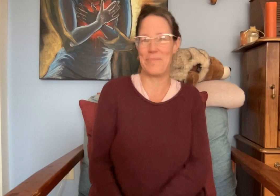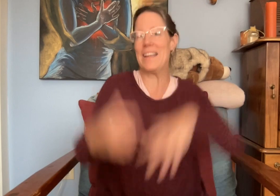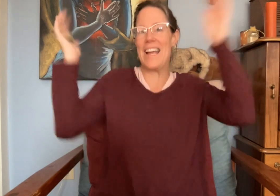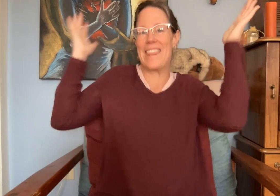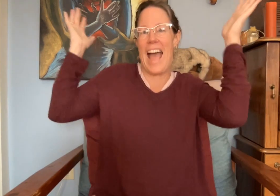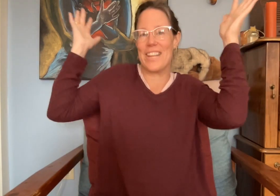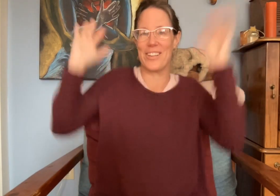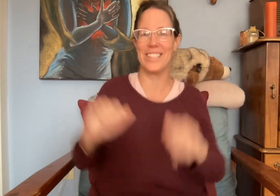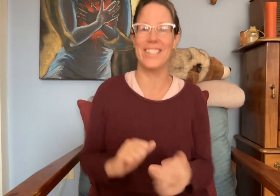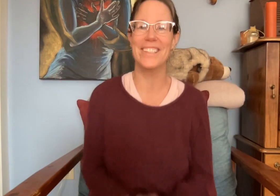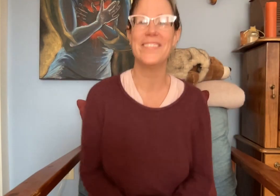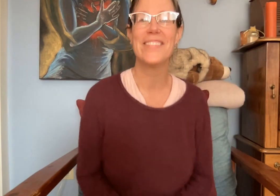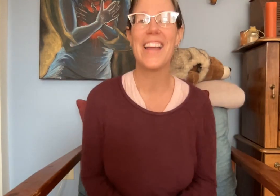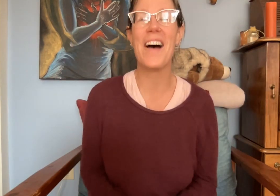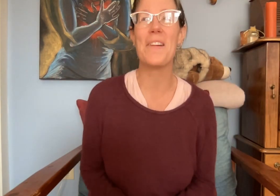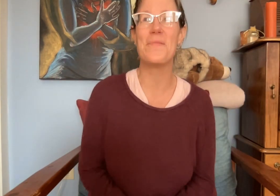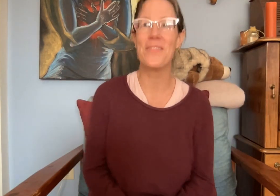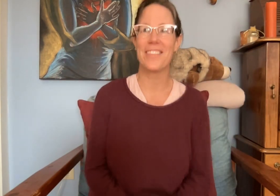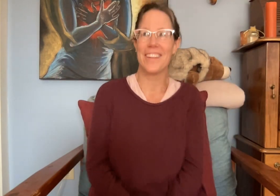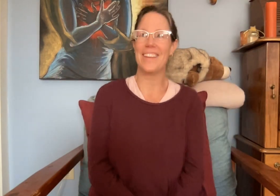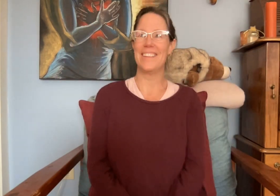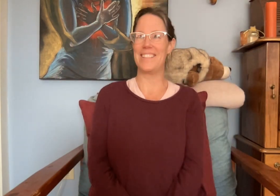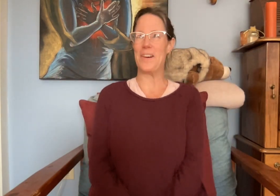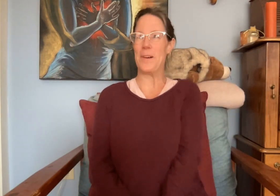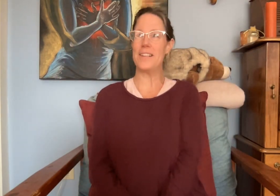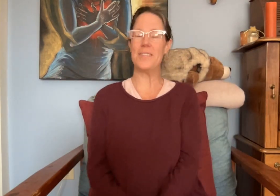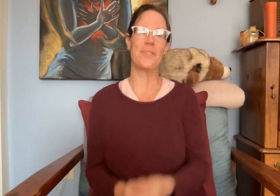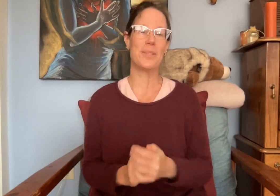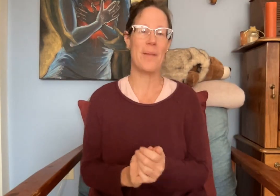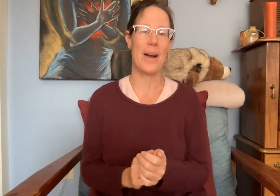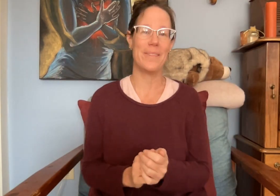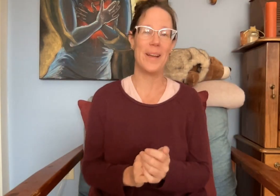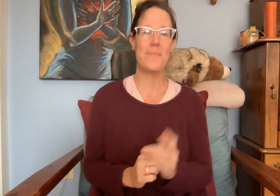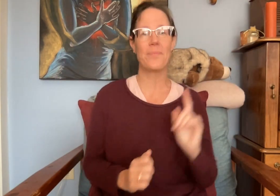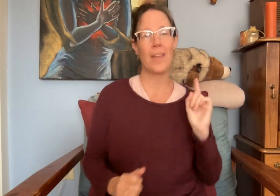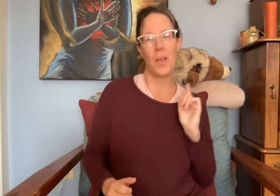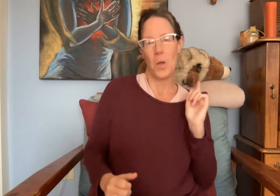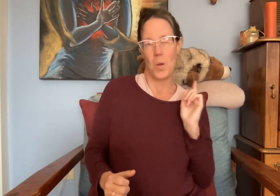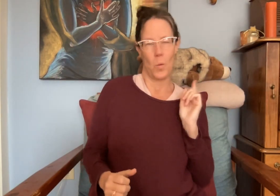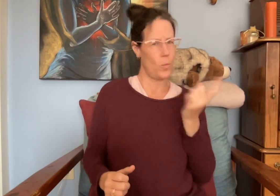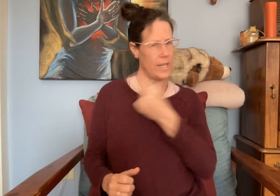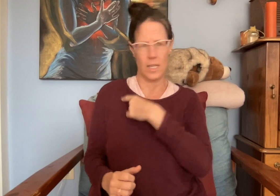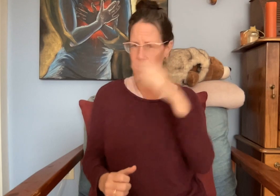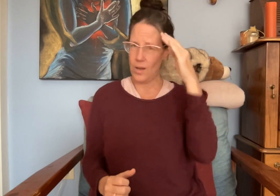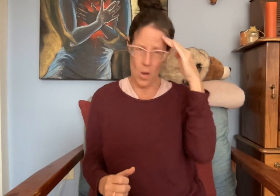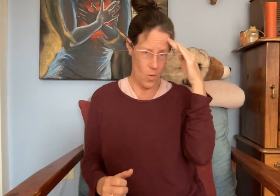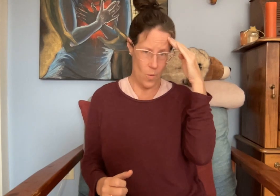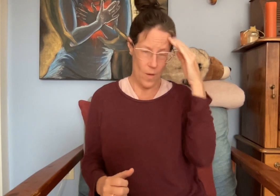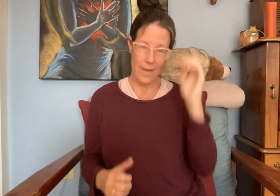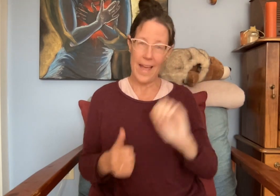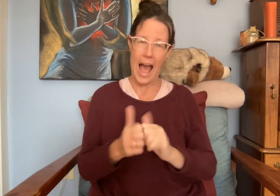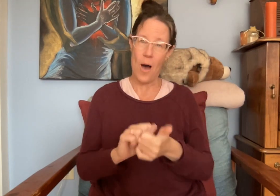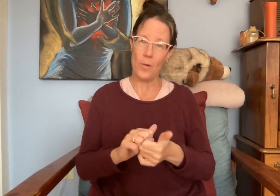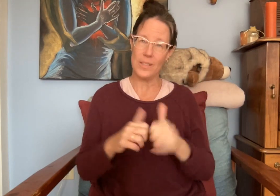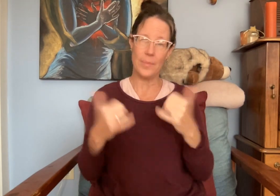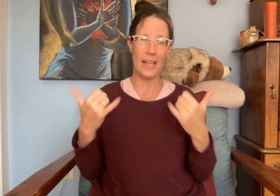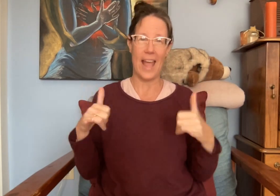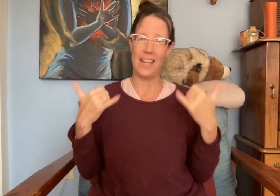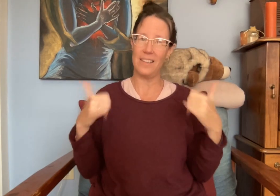being theatrical. So here's the first part of it. We didn't know how to play,